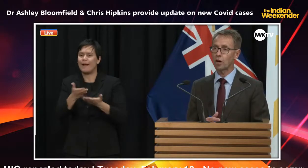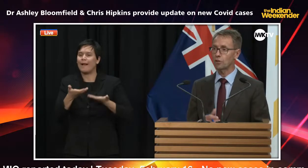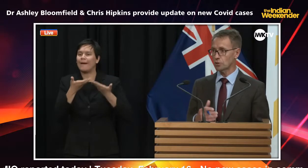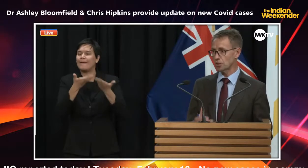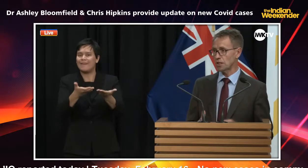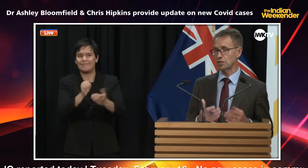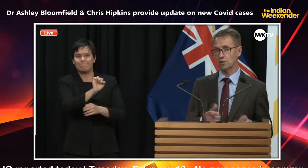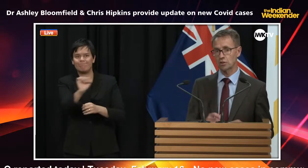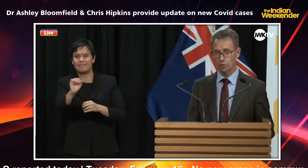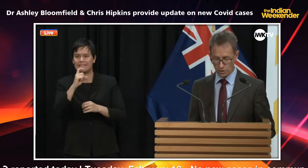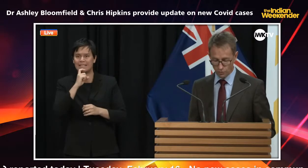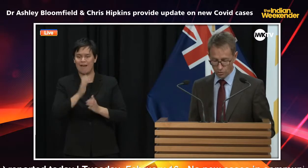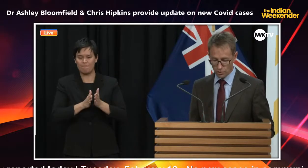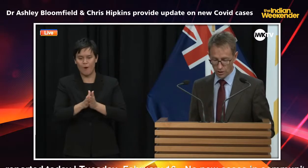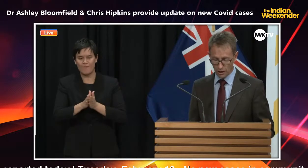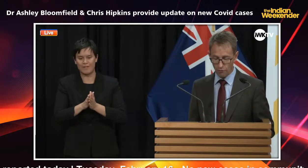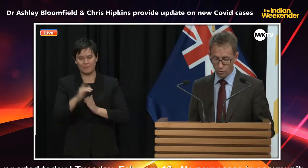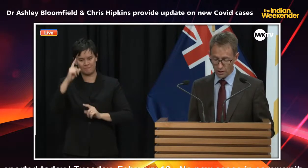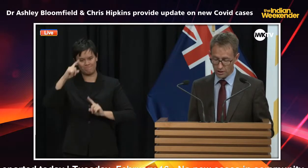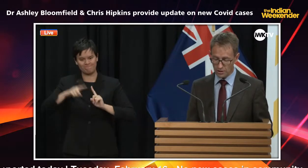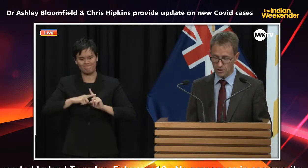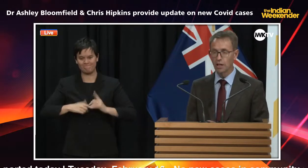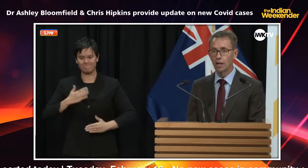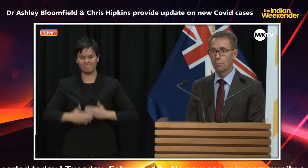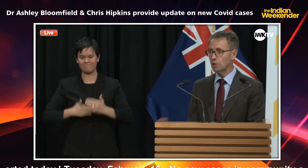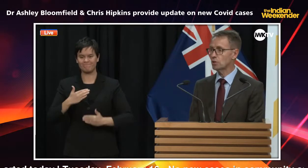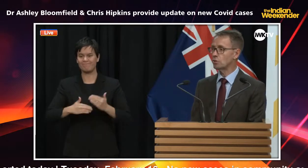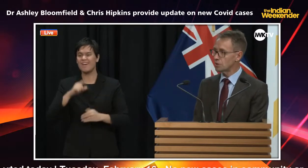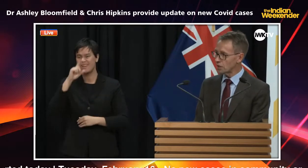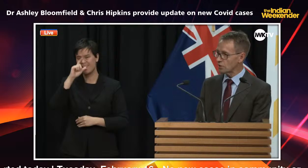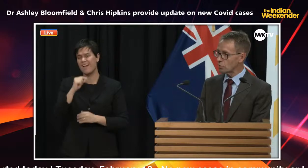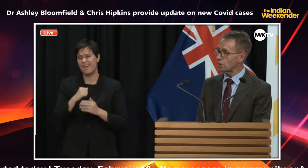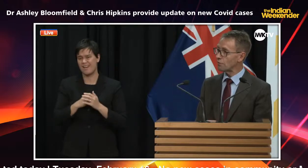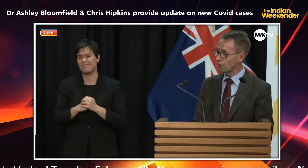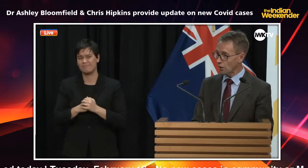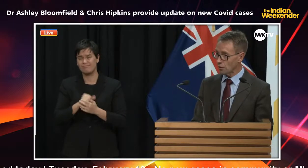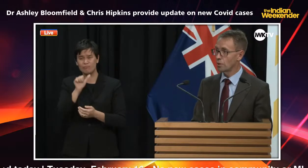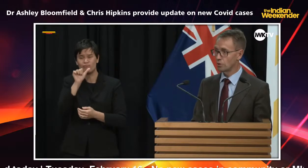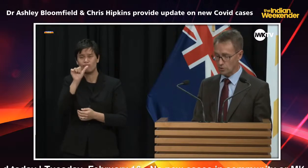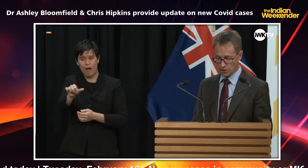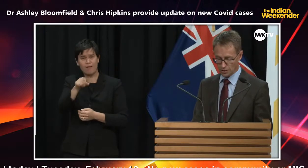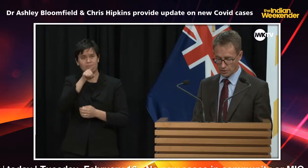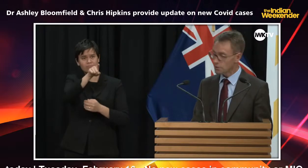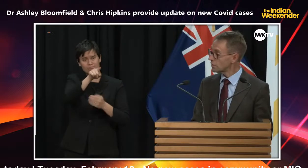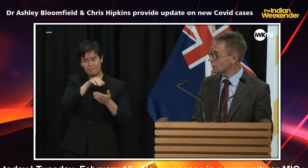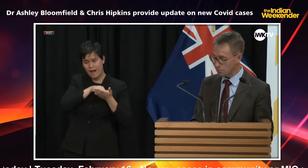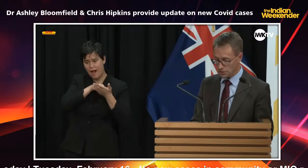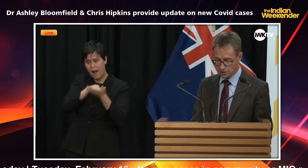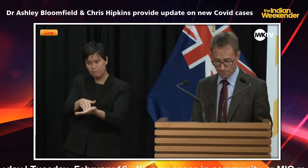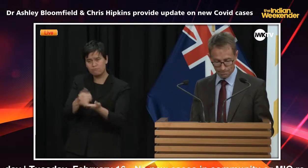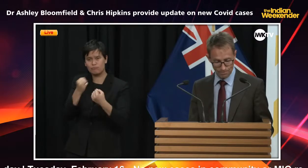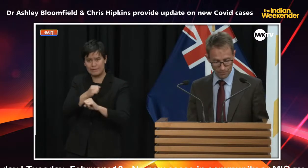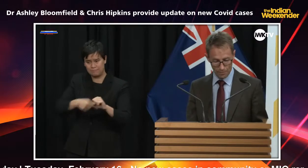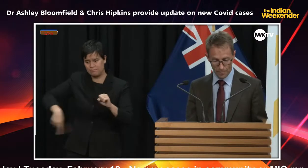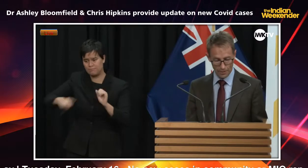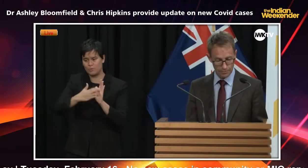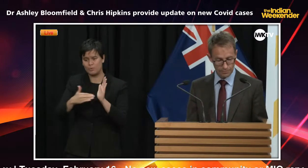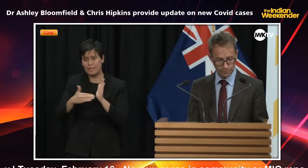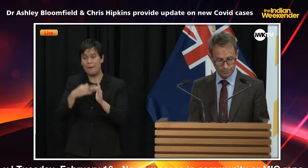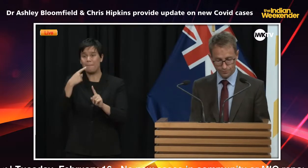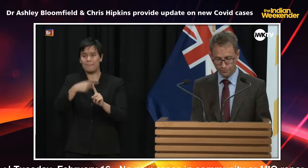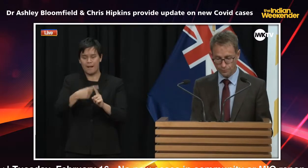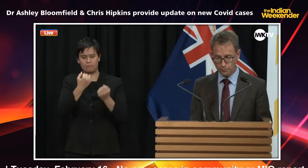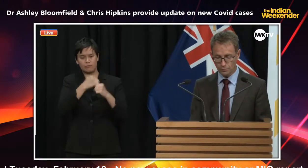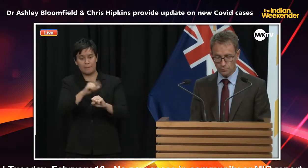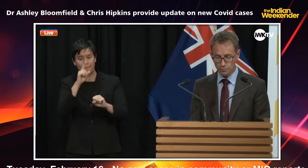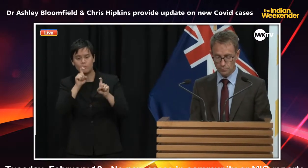best to provide not just excellent service for their guests, but to protect all their fellow New Zealanders. Thank you, Minister. Thank you, Dr.